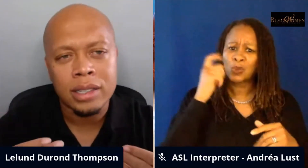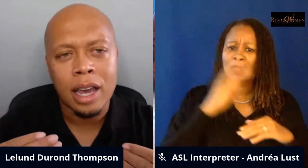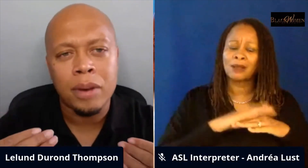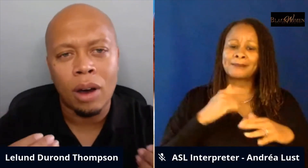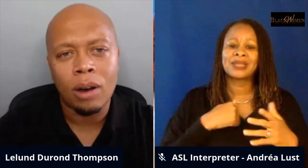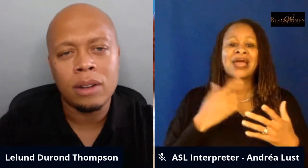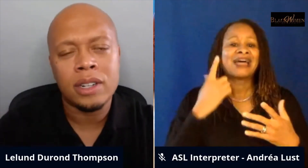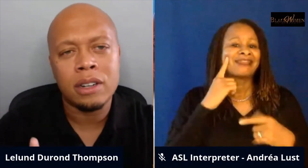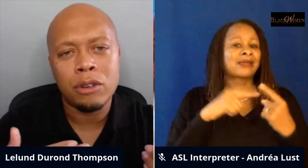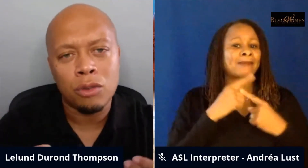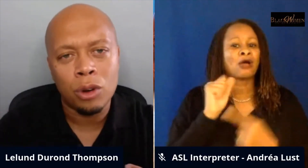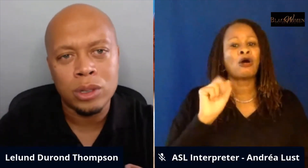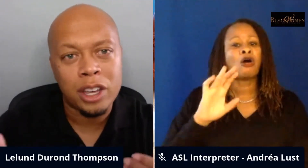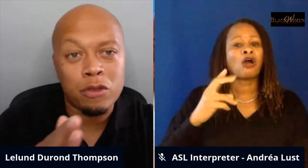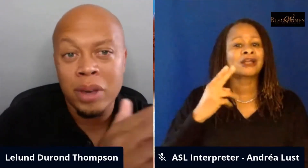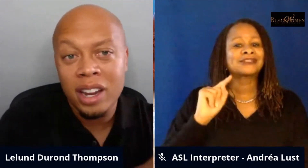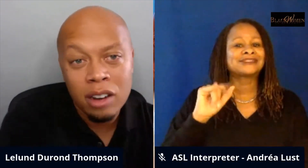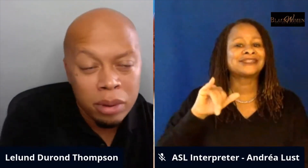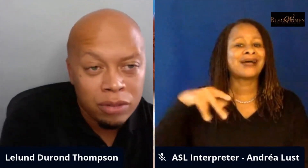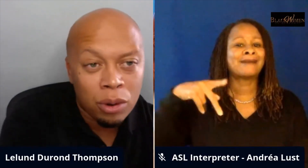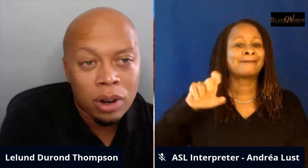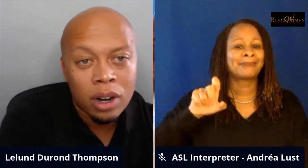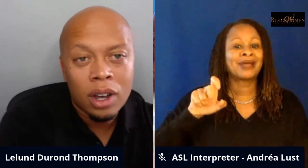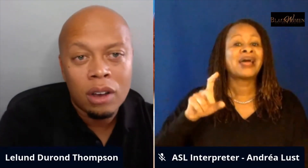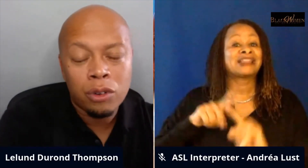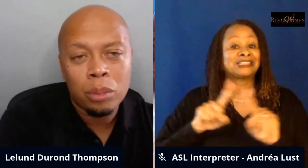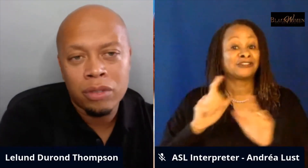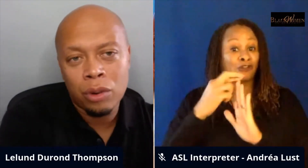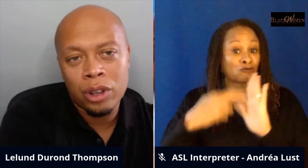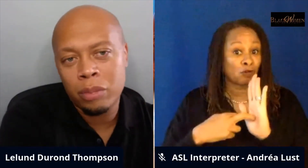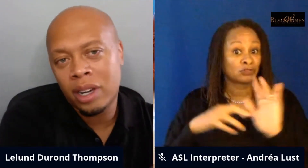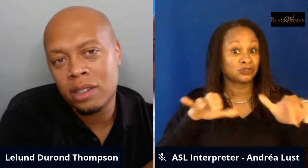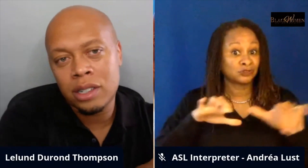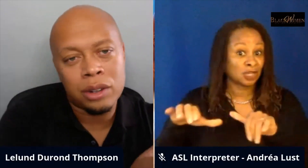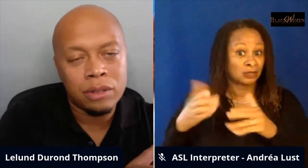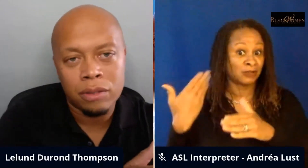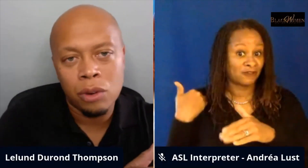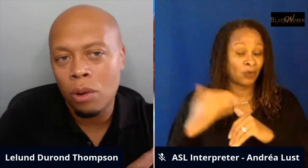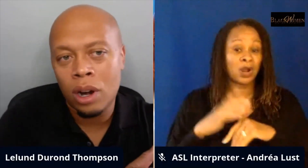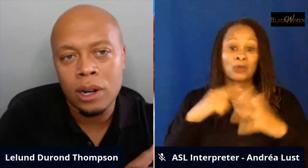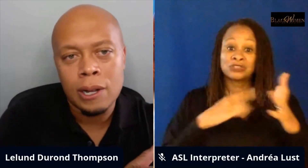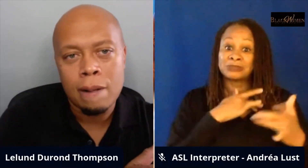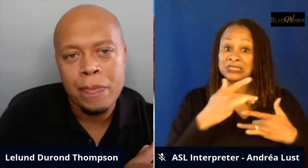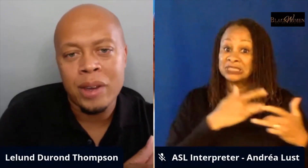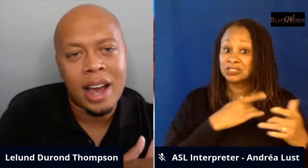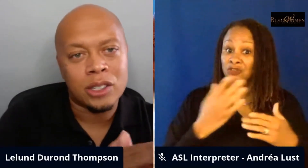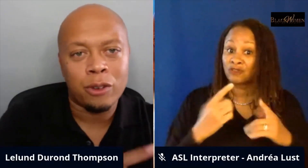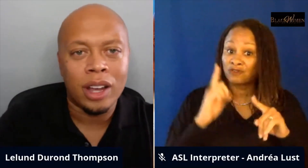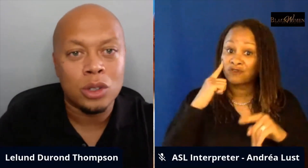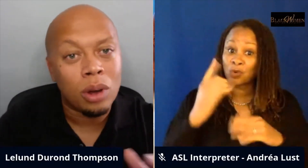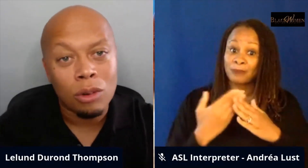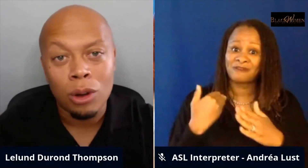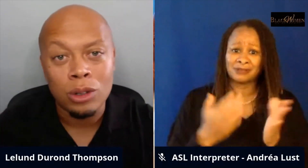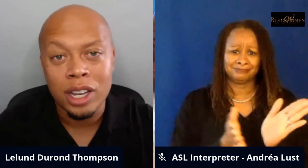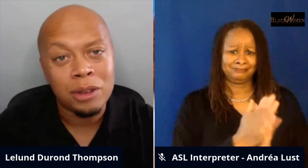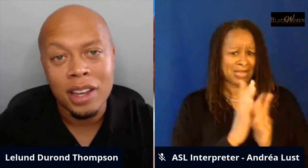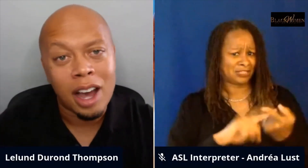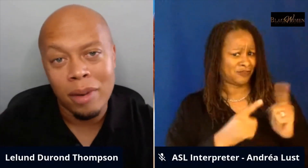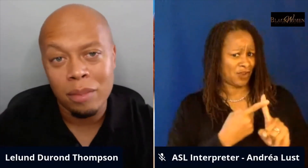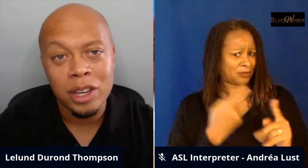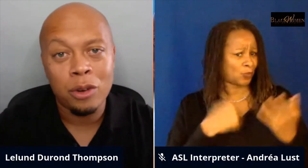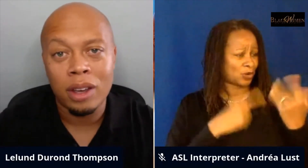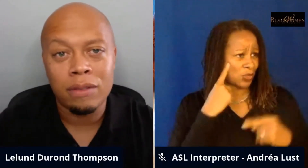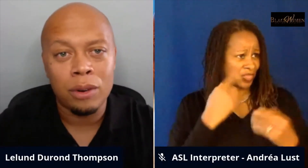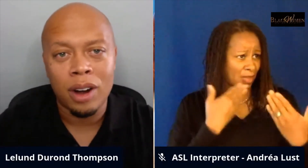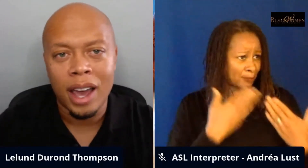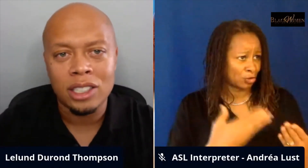the archetype and all of the different roles that you've been in before, you've been considered for. You can ask friends, what are roles that you think I